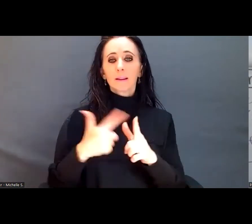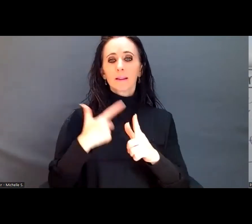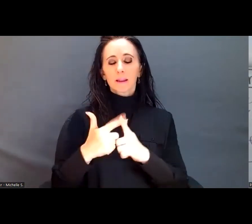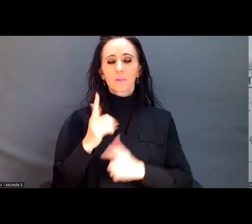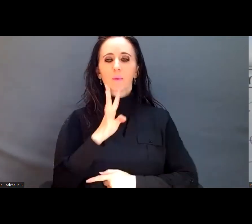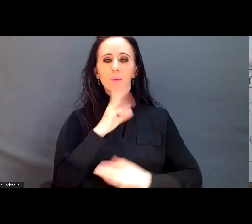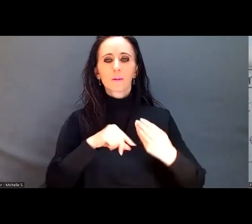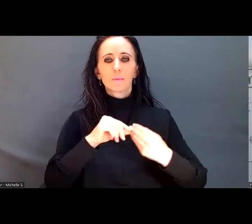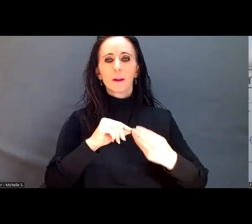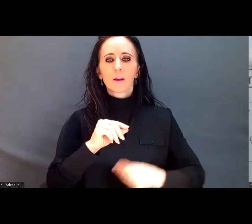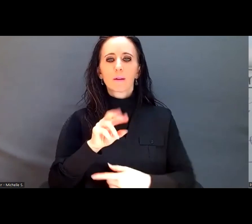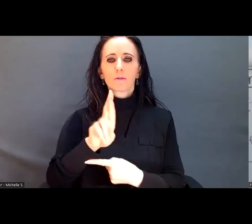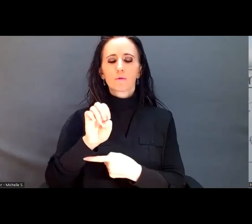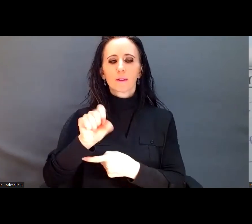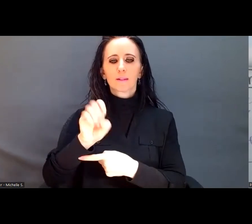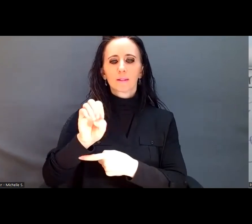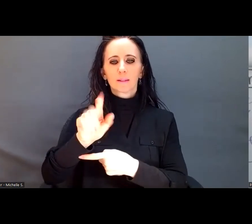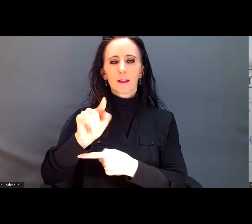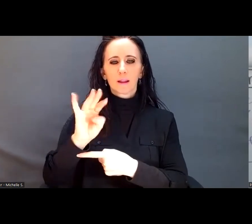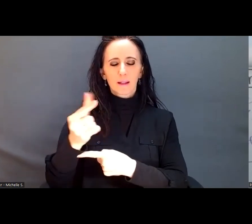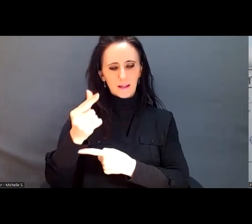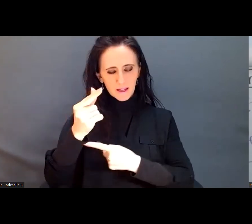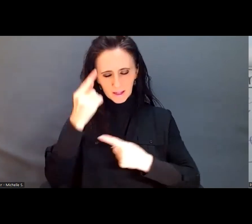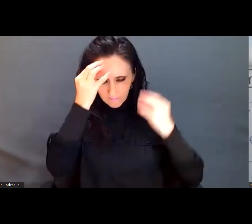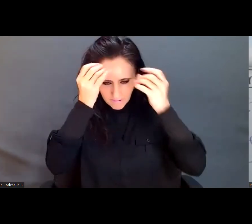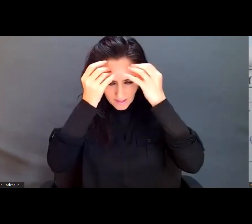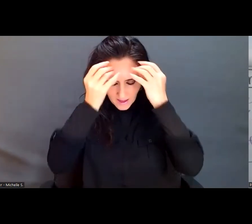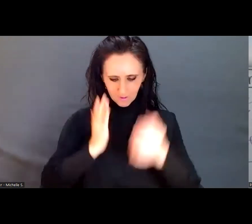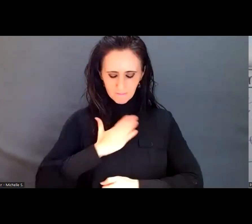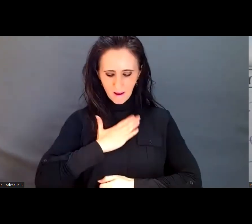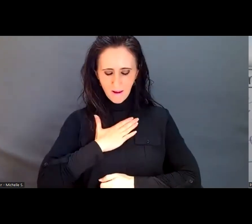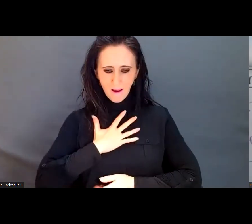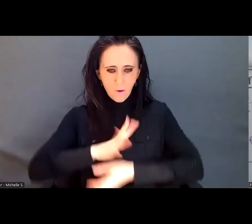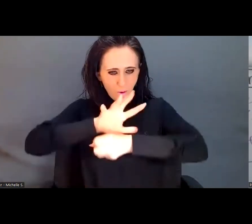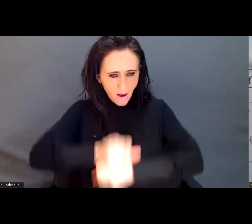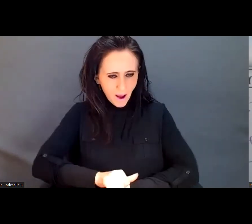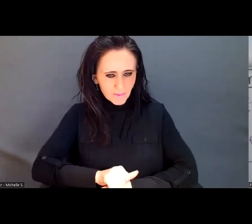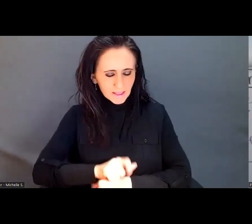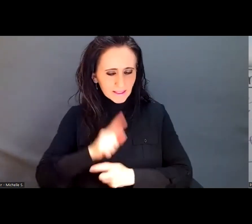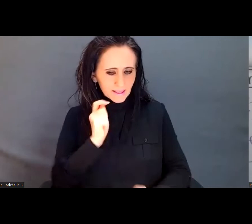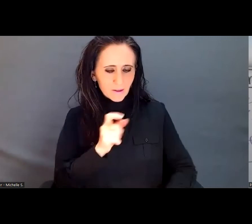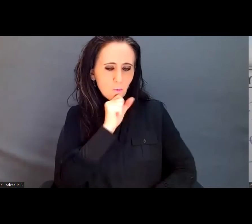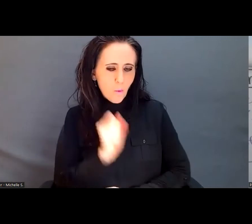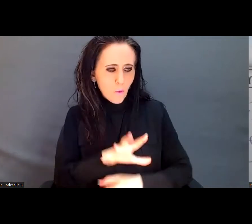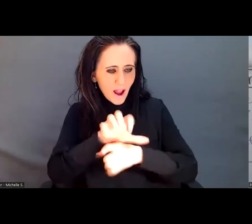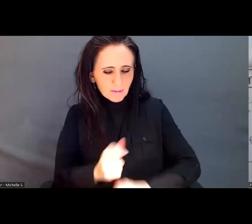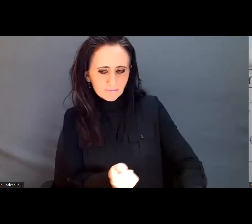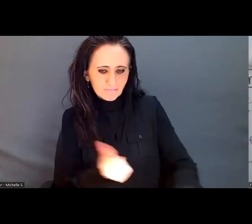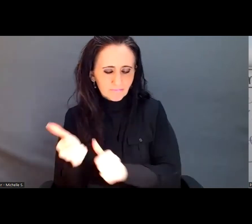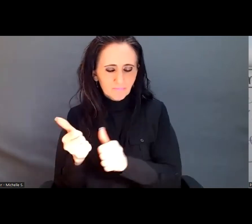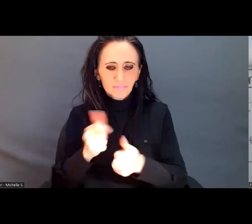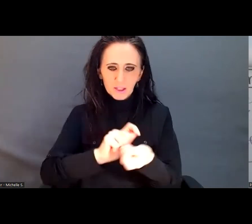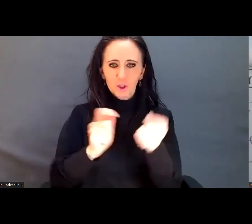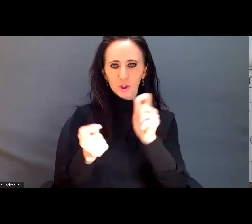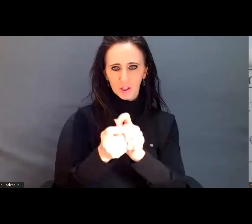do to help our teams and ourselves do even better out there online. And then we'll have a quick review and close, and then